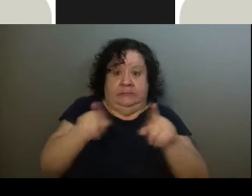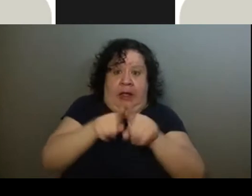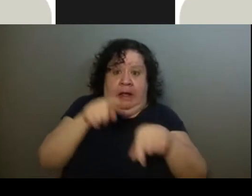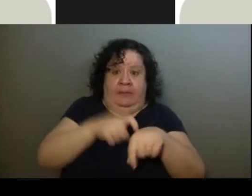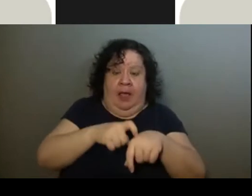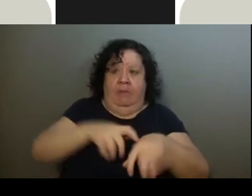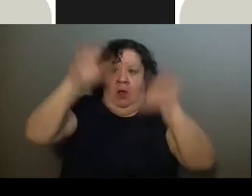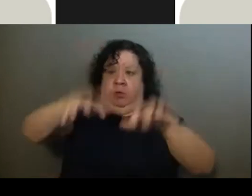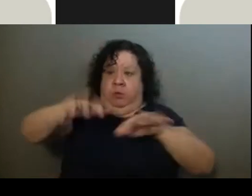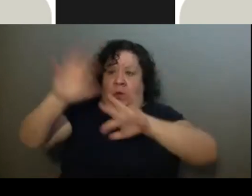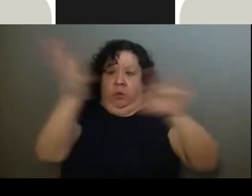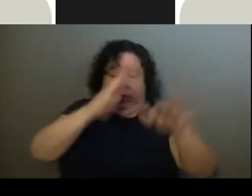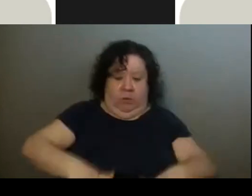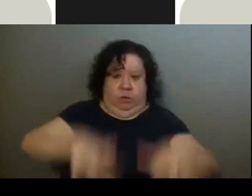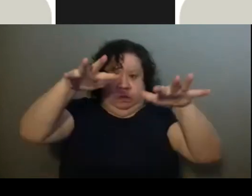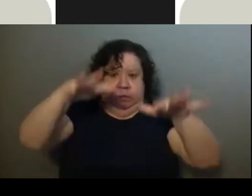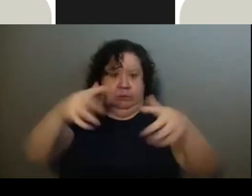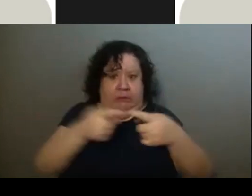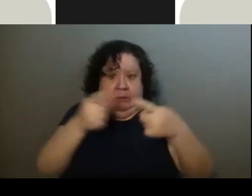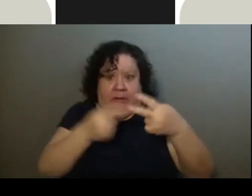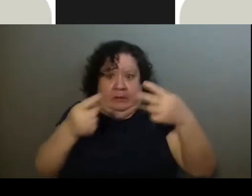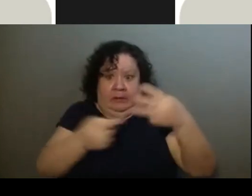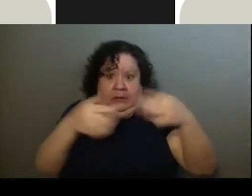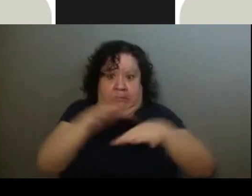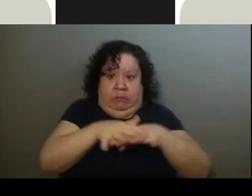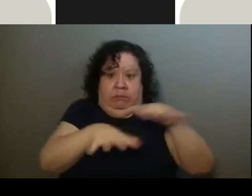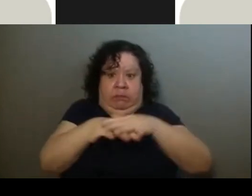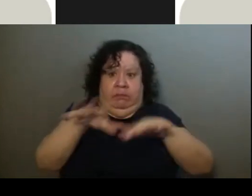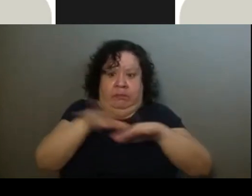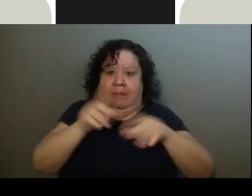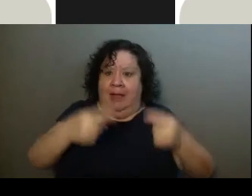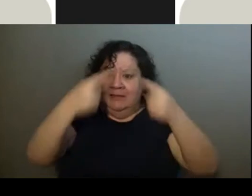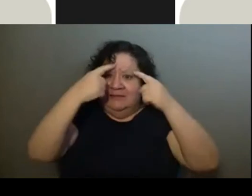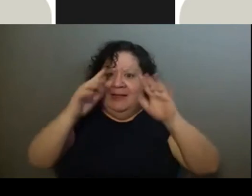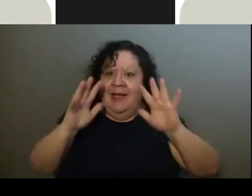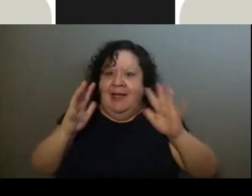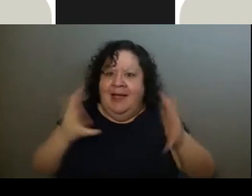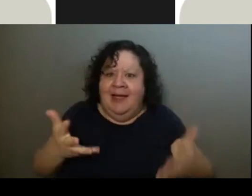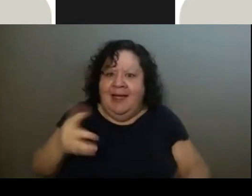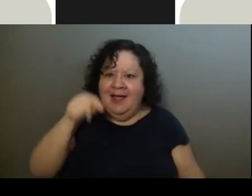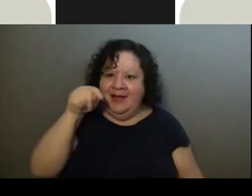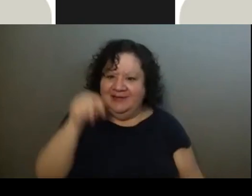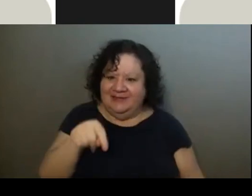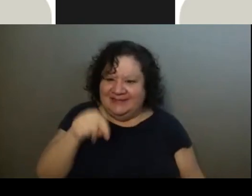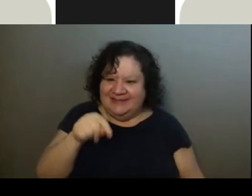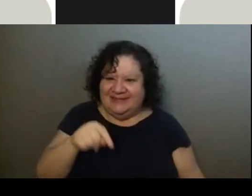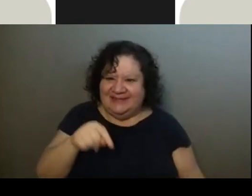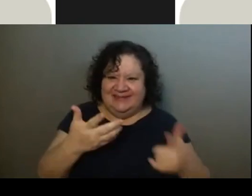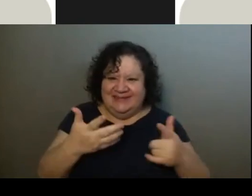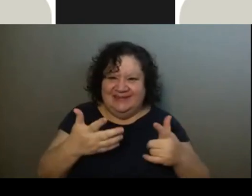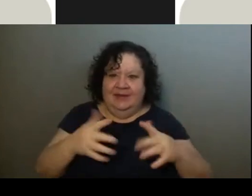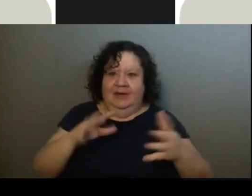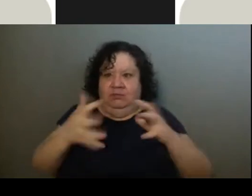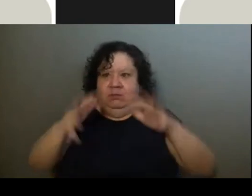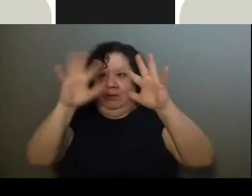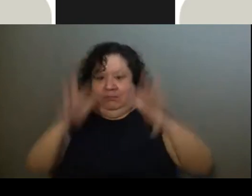disabilities, and the different intersectionality while we're thinking about this cutting edge technology and early warning. Thank you very